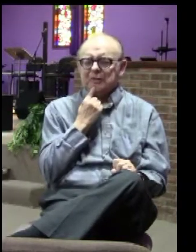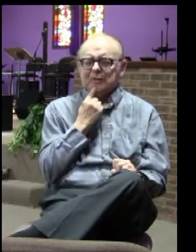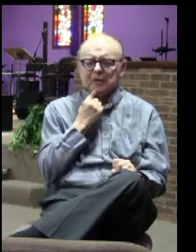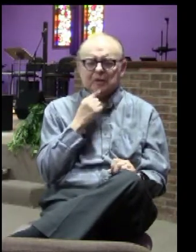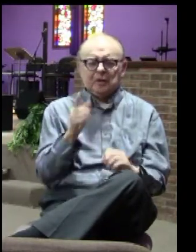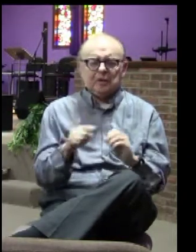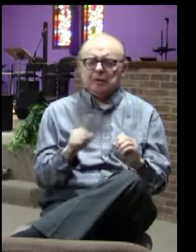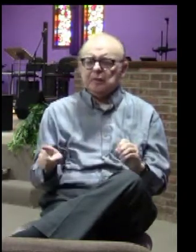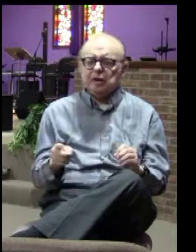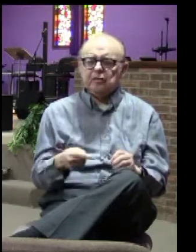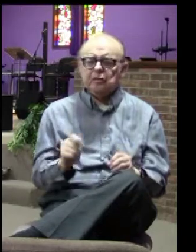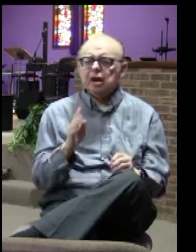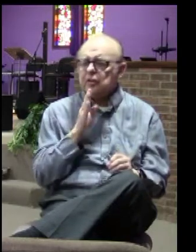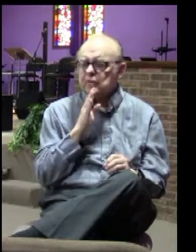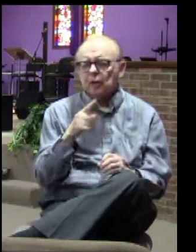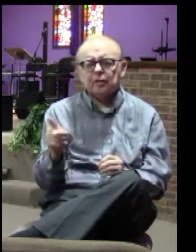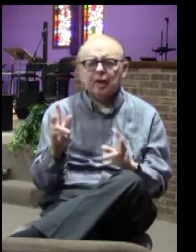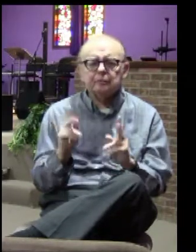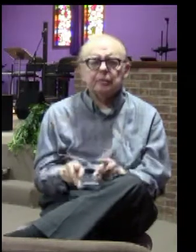them and tried to talk to them?